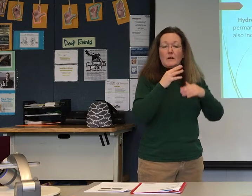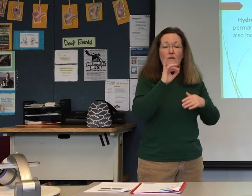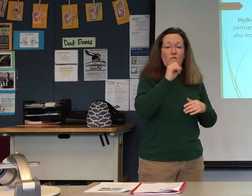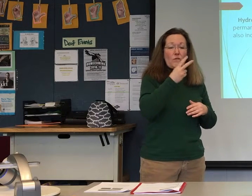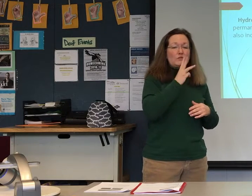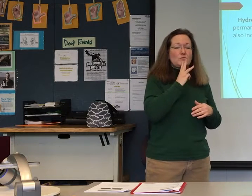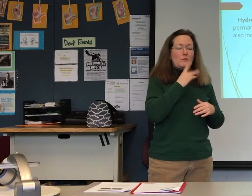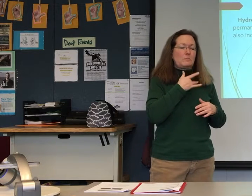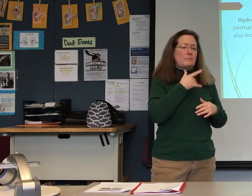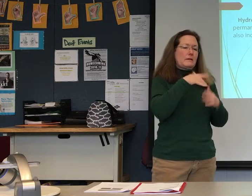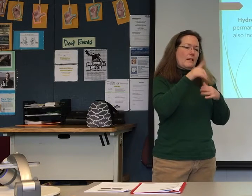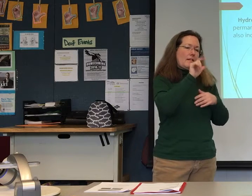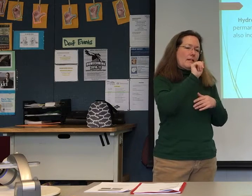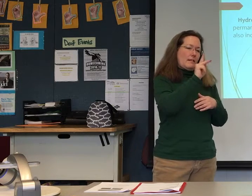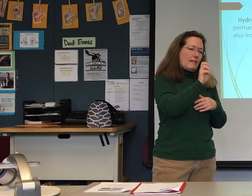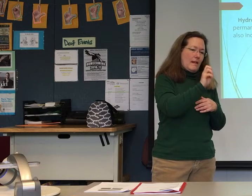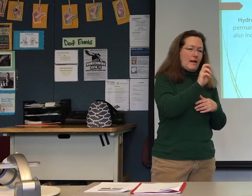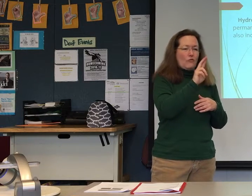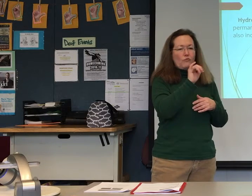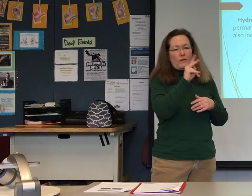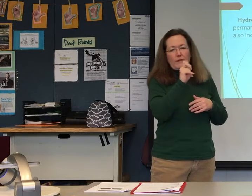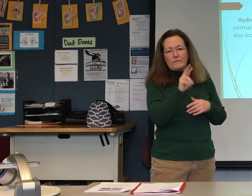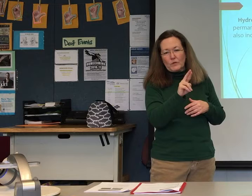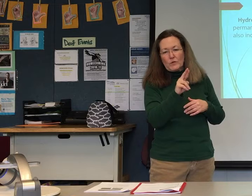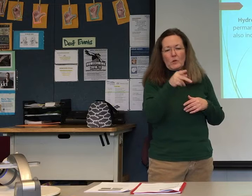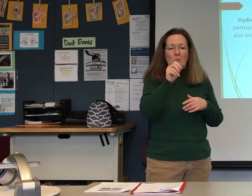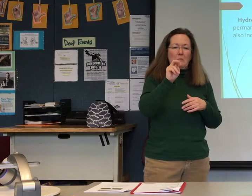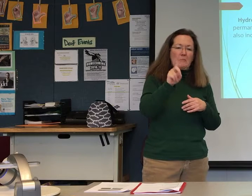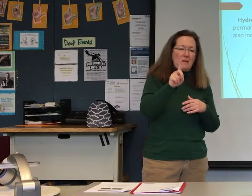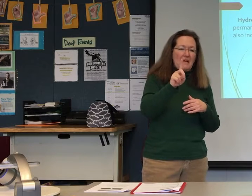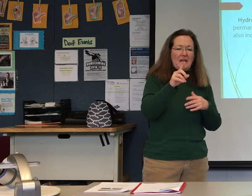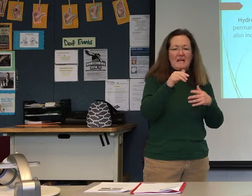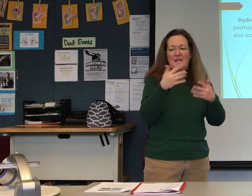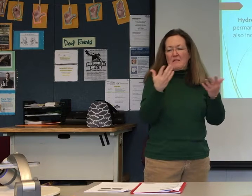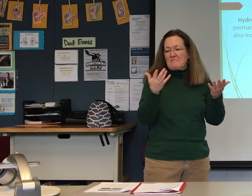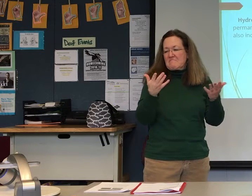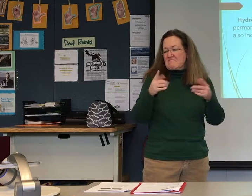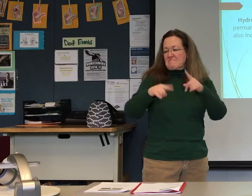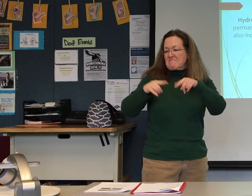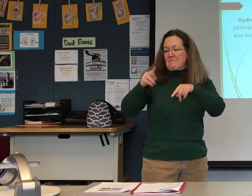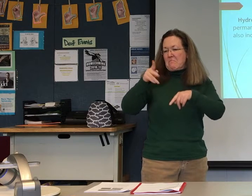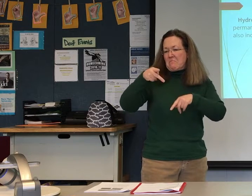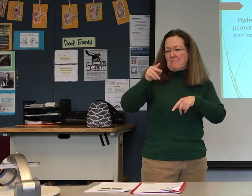lakes, rivers, ponds, many different kinds of ponds in different kinds of areas.